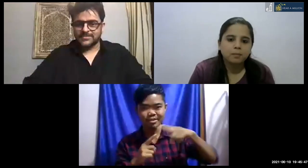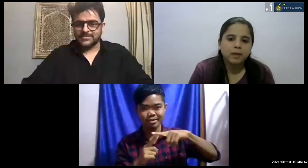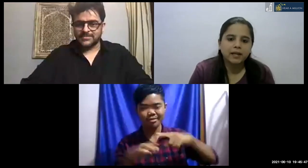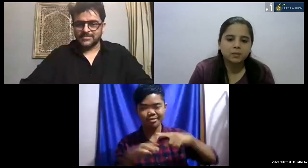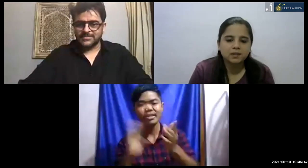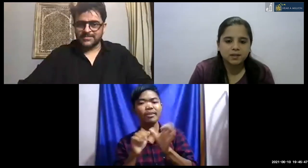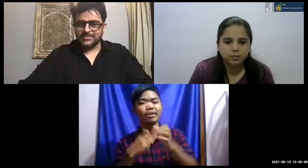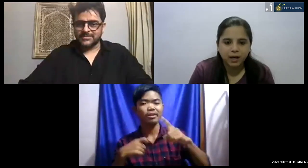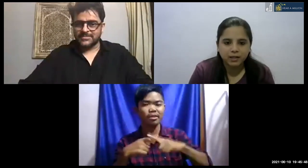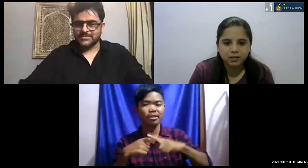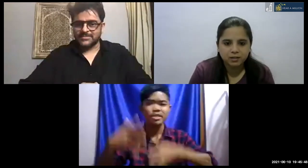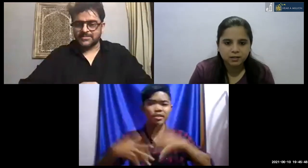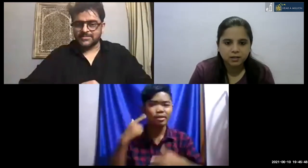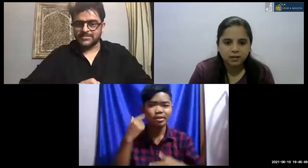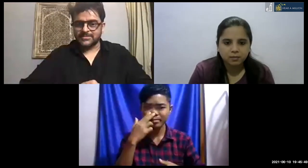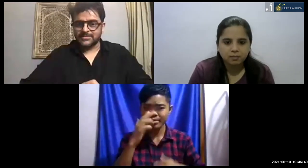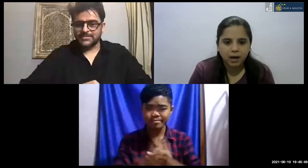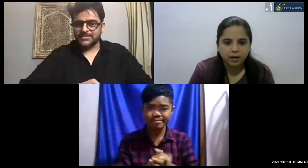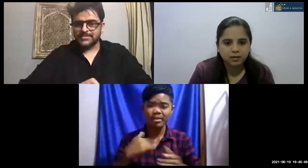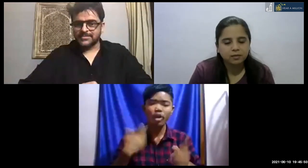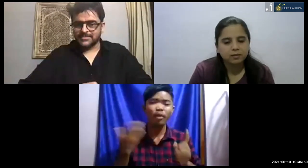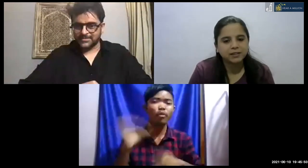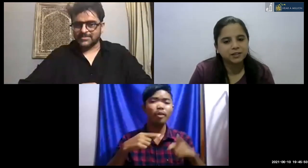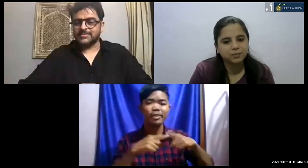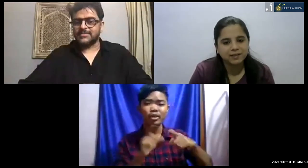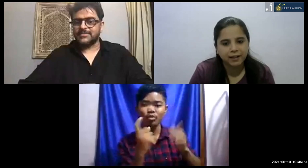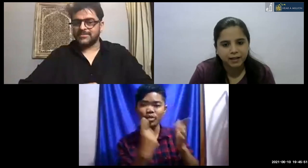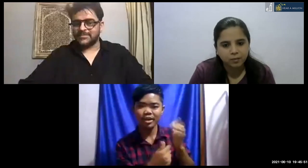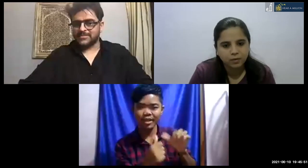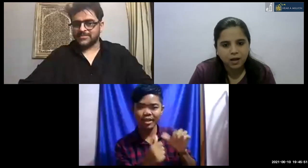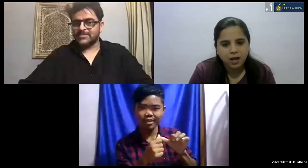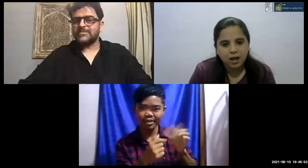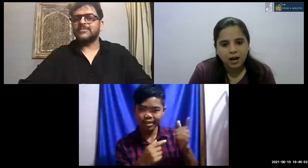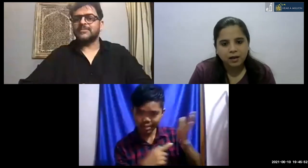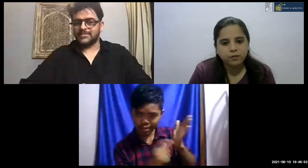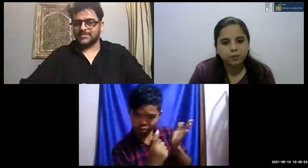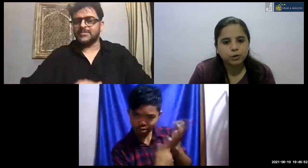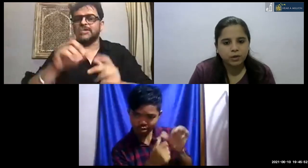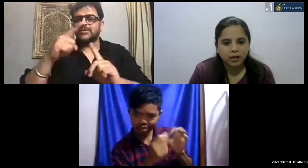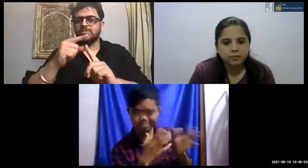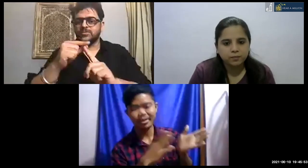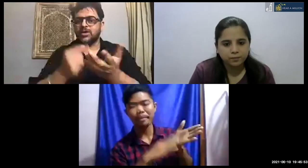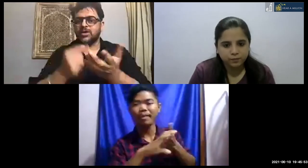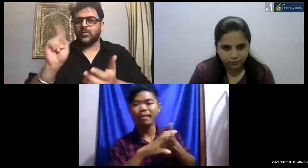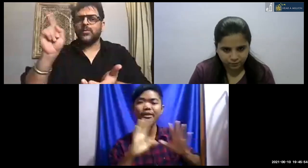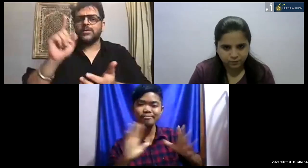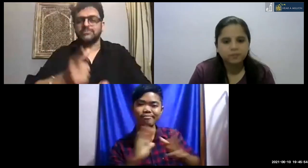Hello, my name is Smart Marak, and this is my sign name. I'm from Tura.